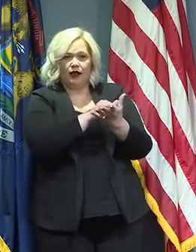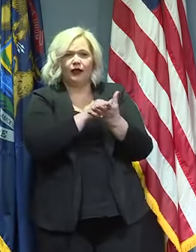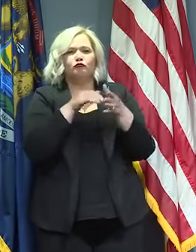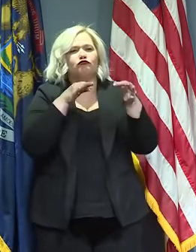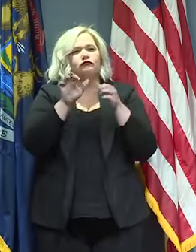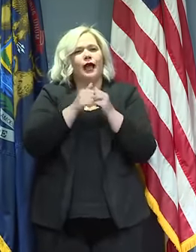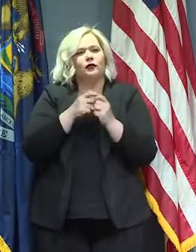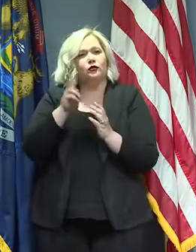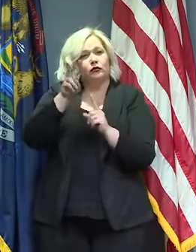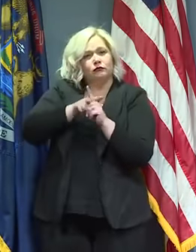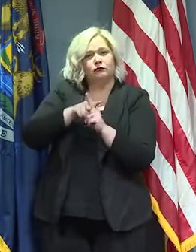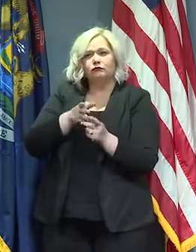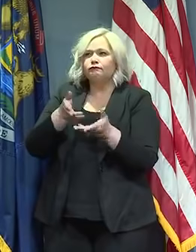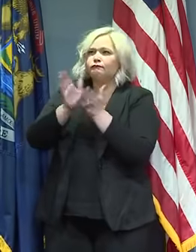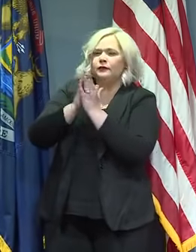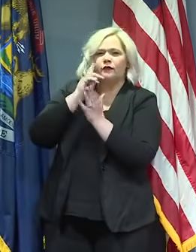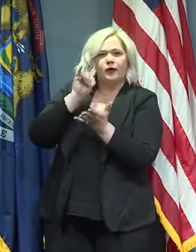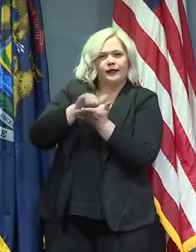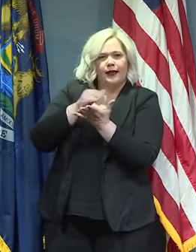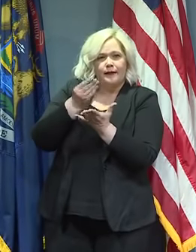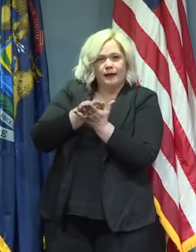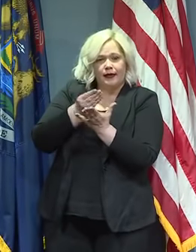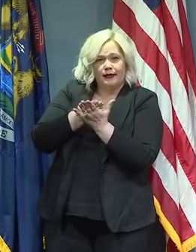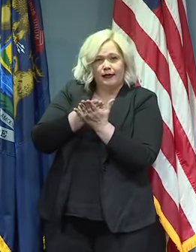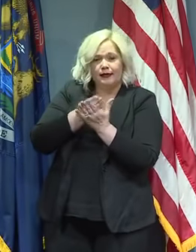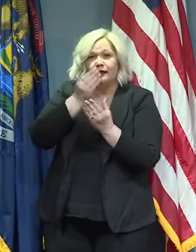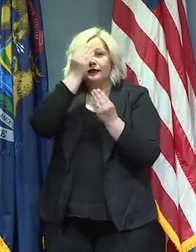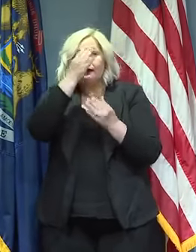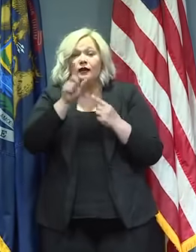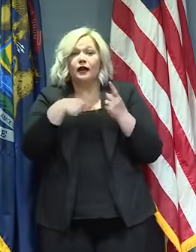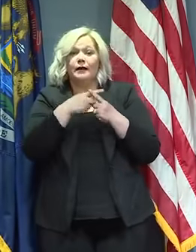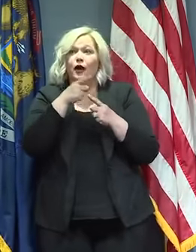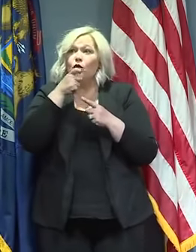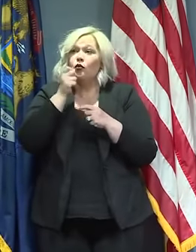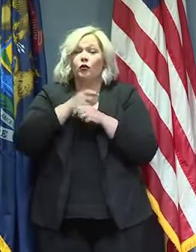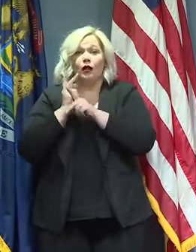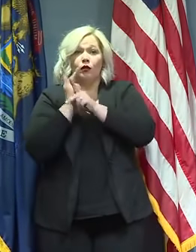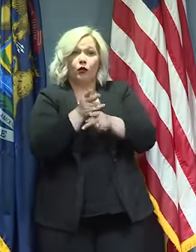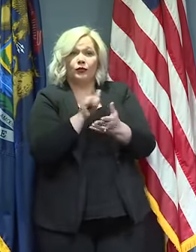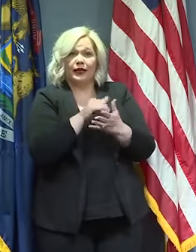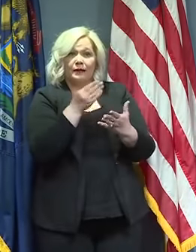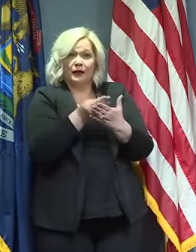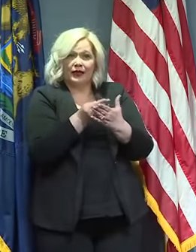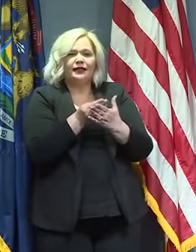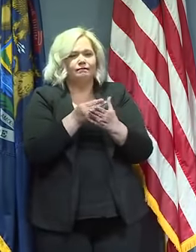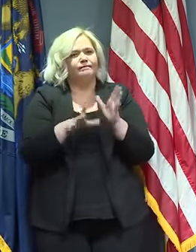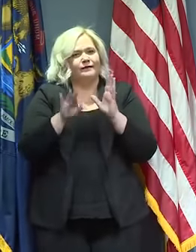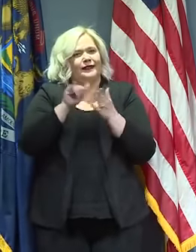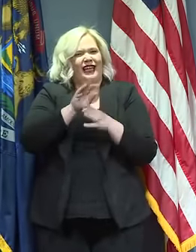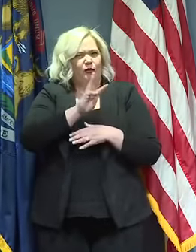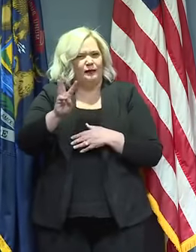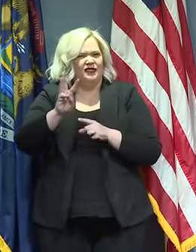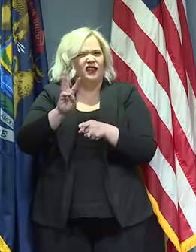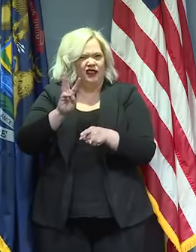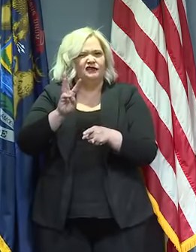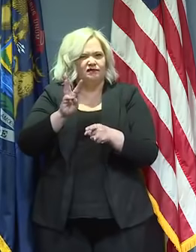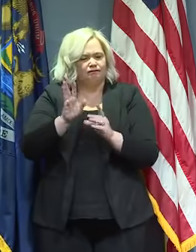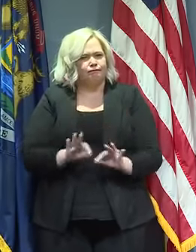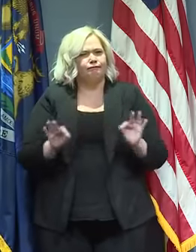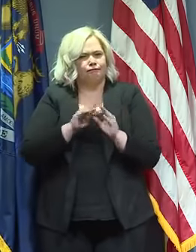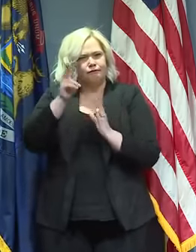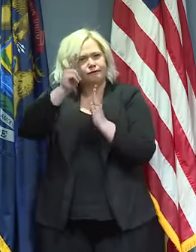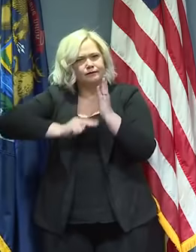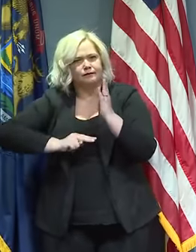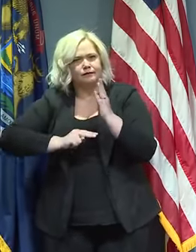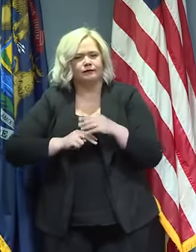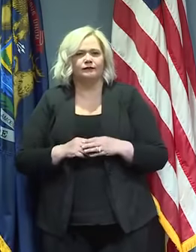application process, information on authorized SBA lenders, and more. Please go check it out.